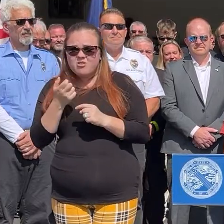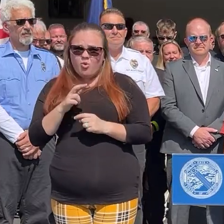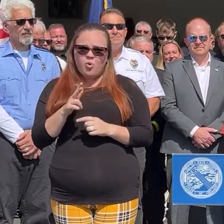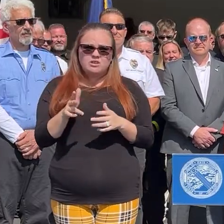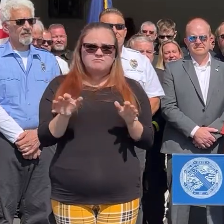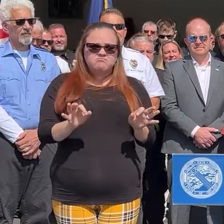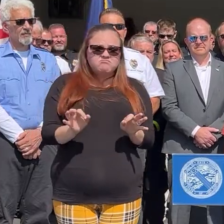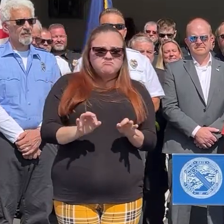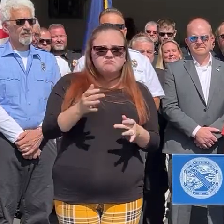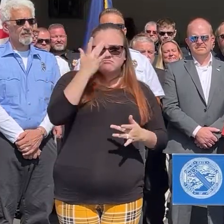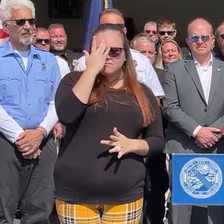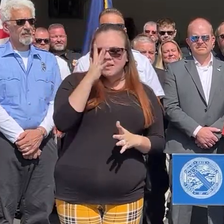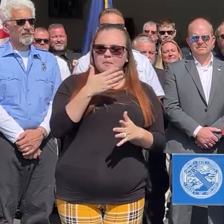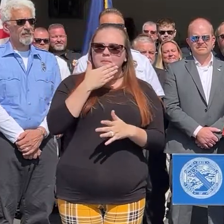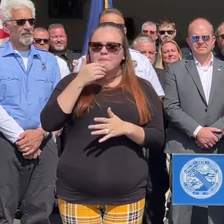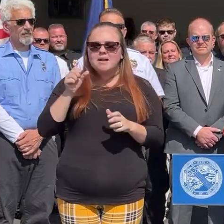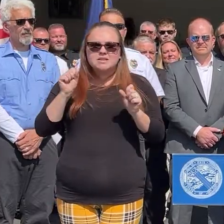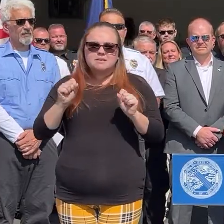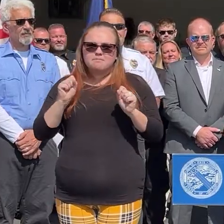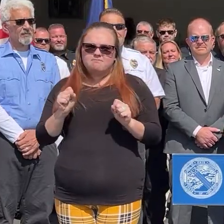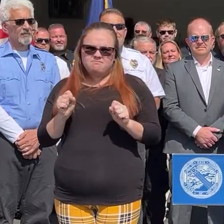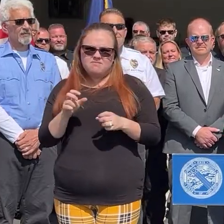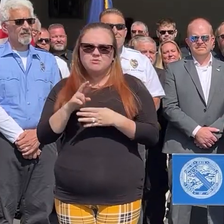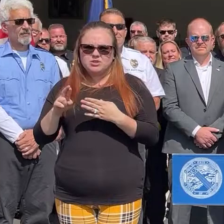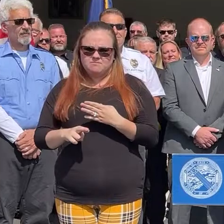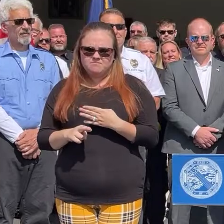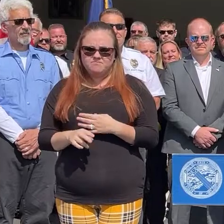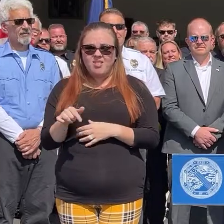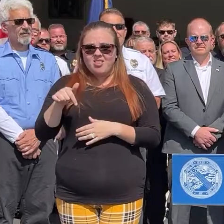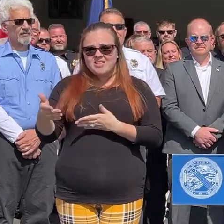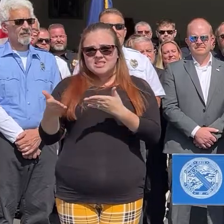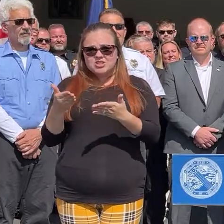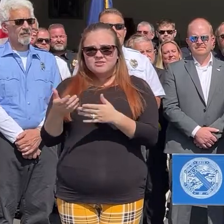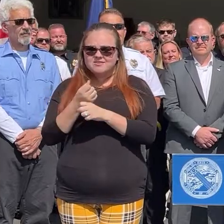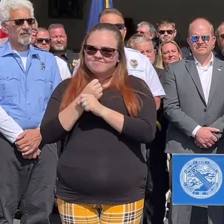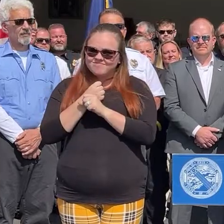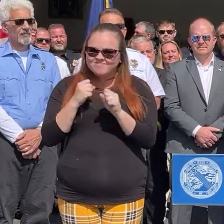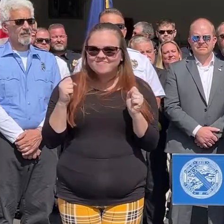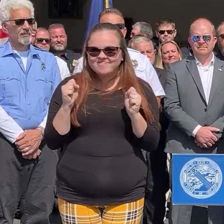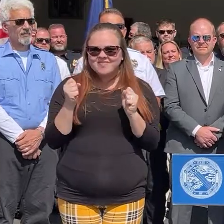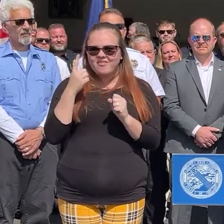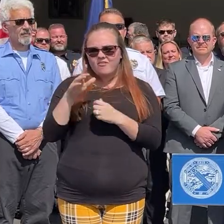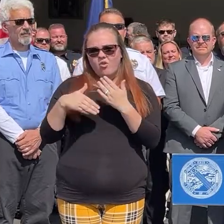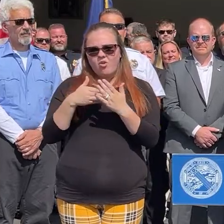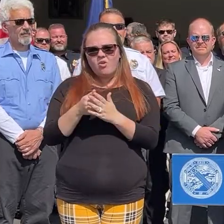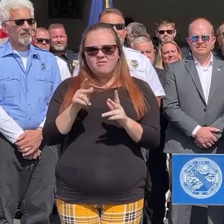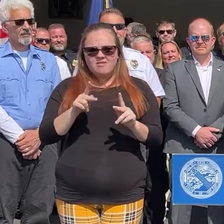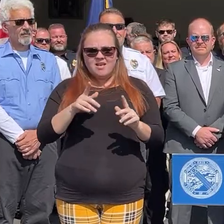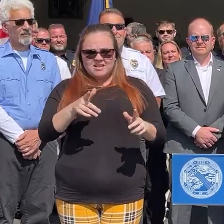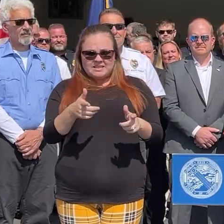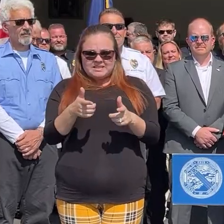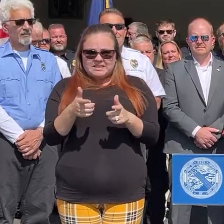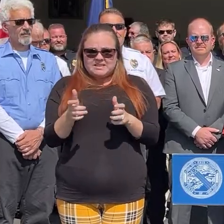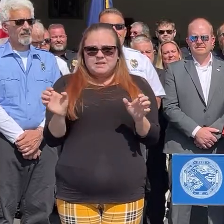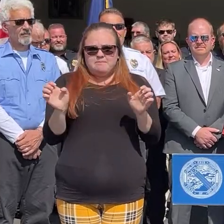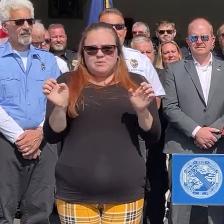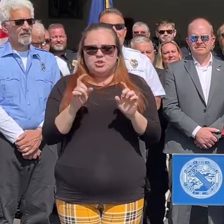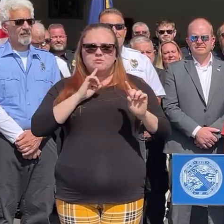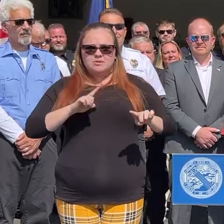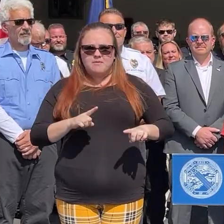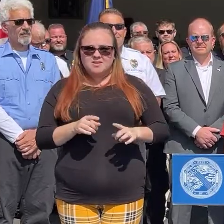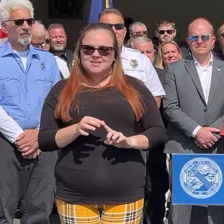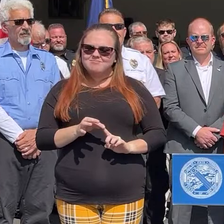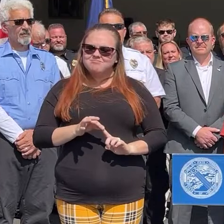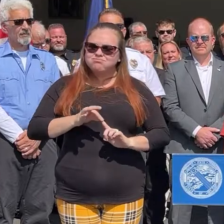illness attain the best possible outcomes. And this service is a safety net for that critical emergency response, especially